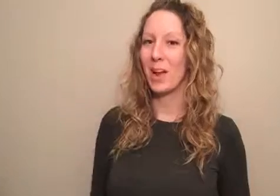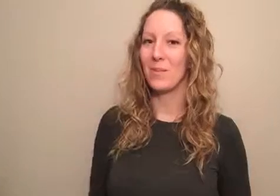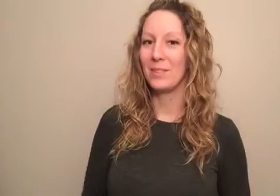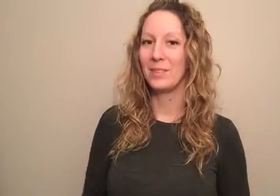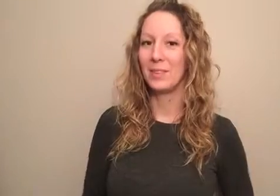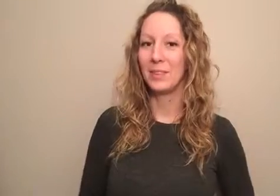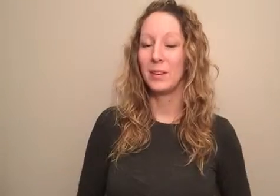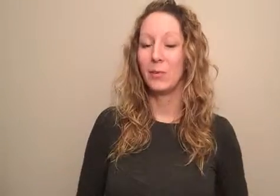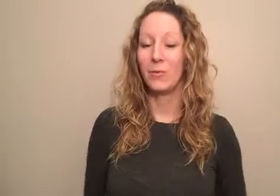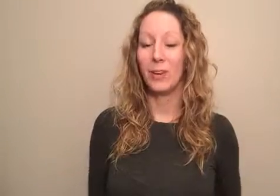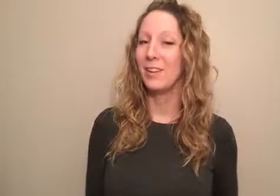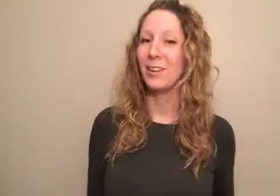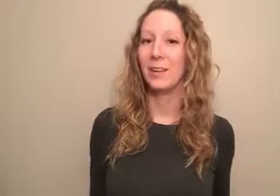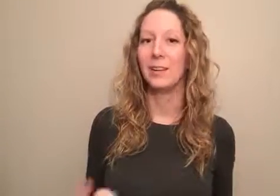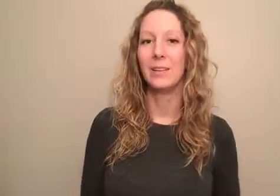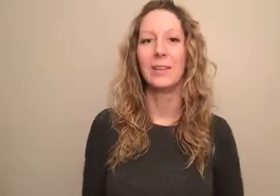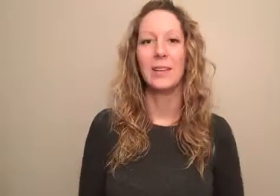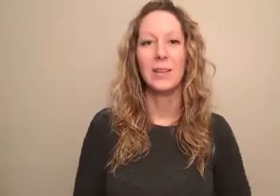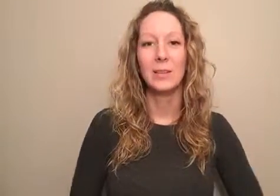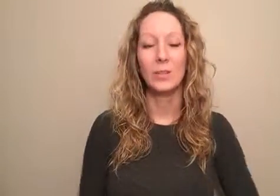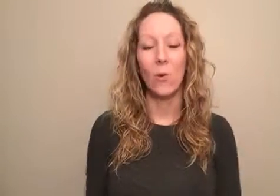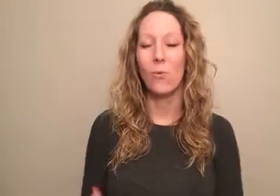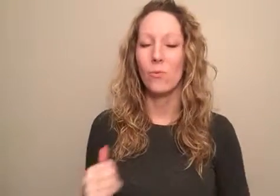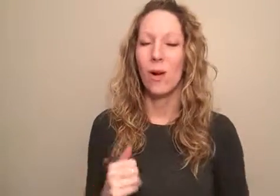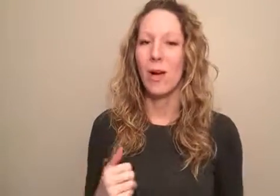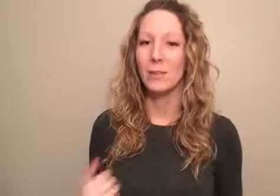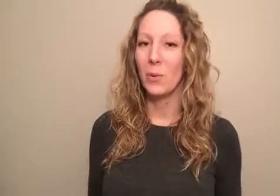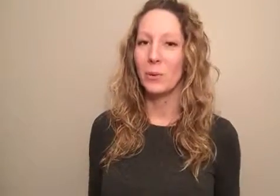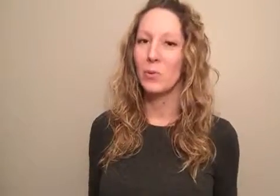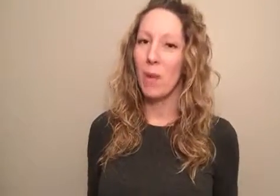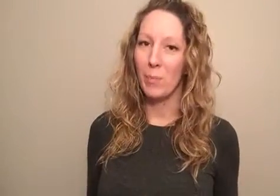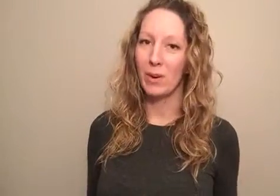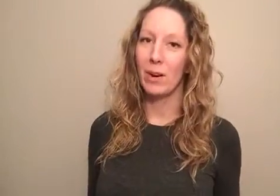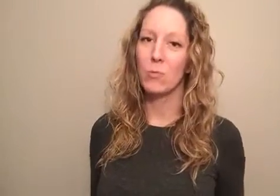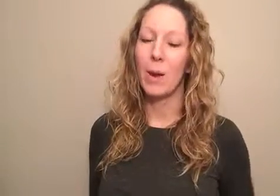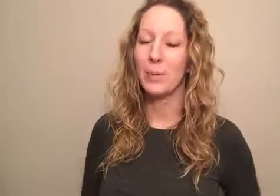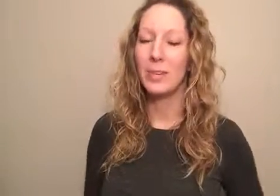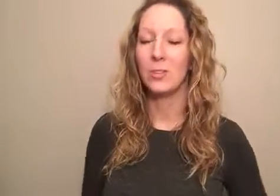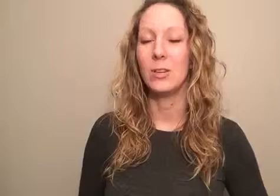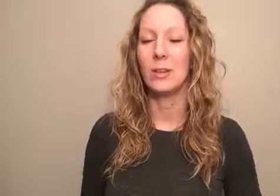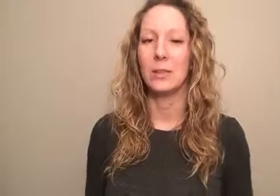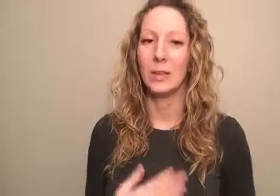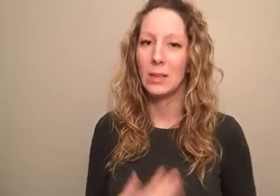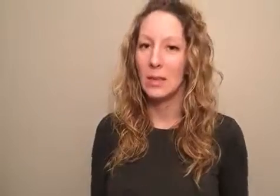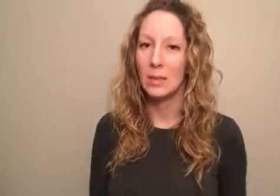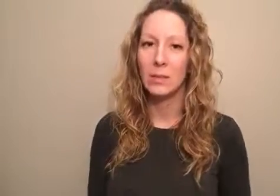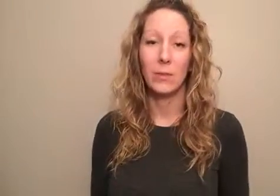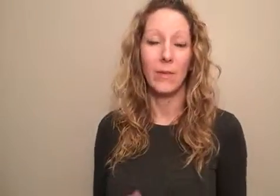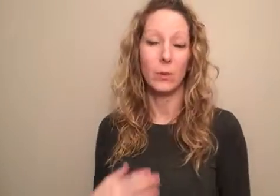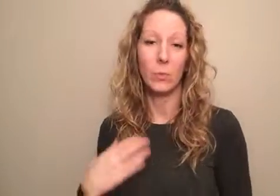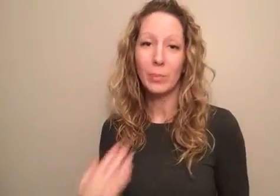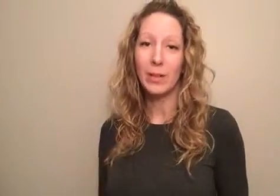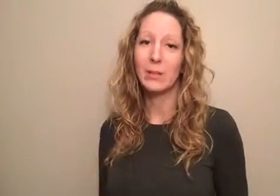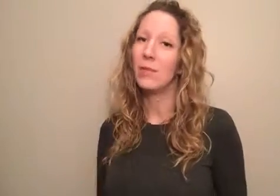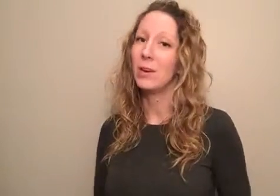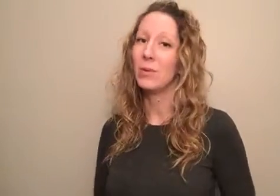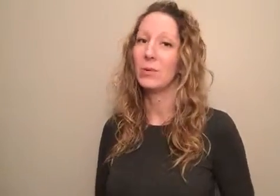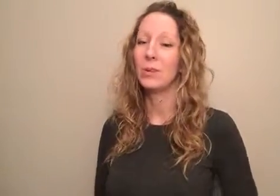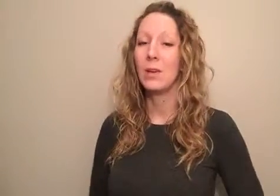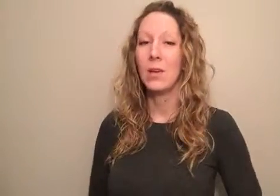brown. Very good. So, as always, remember, repetition is the key. If you have to replay these videos,